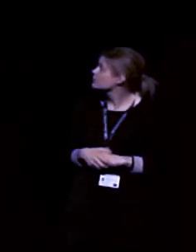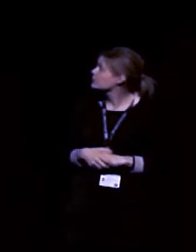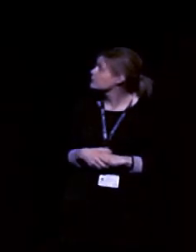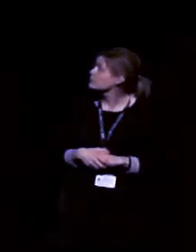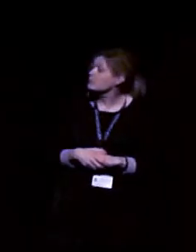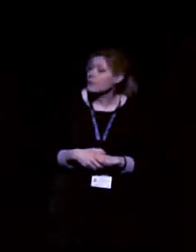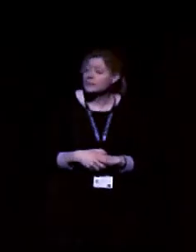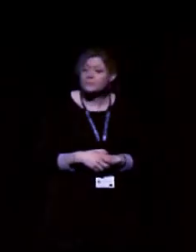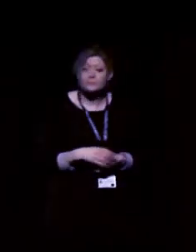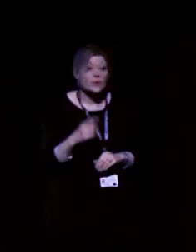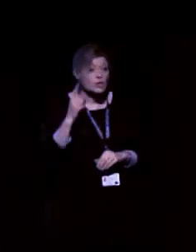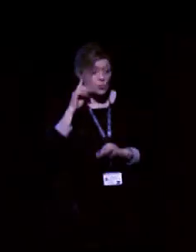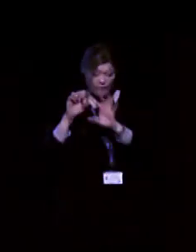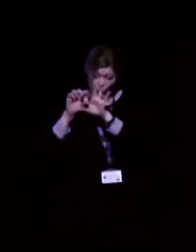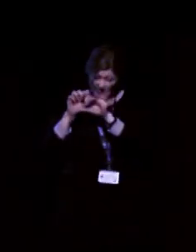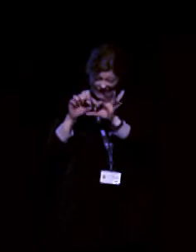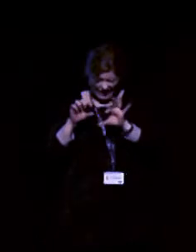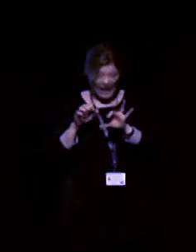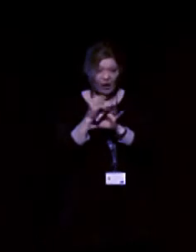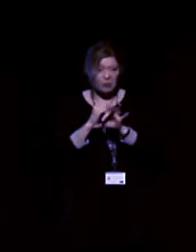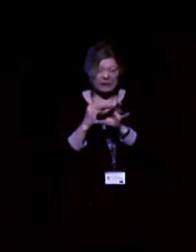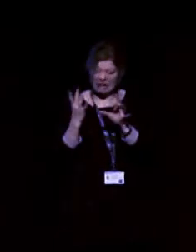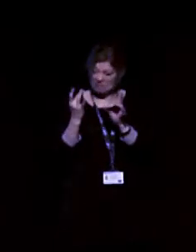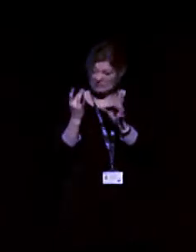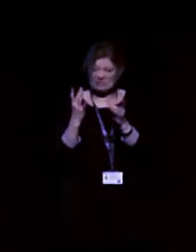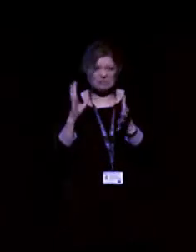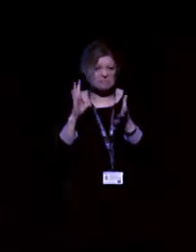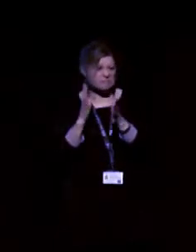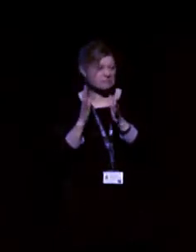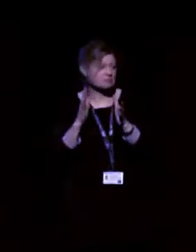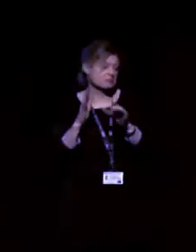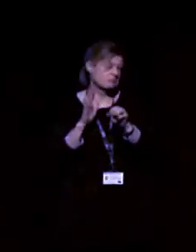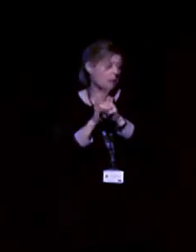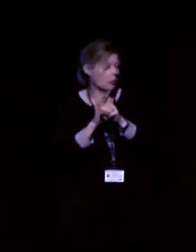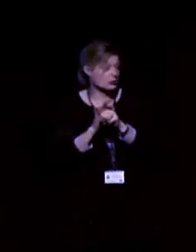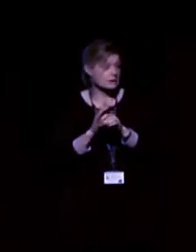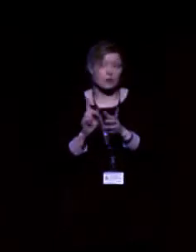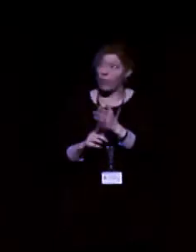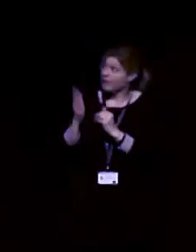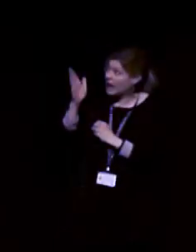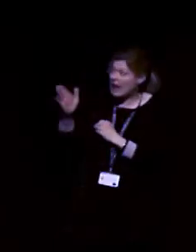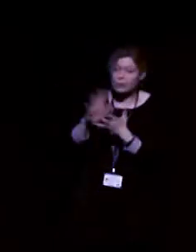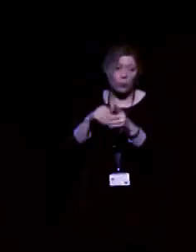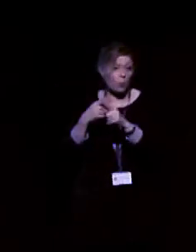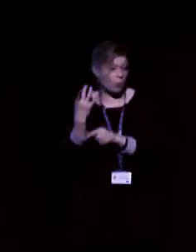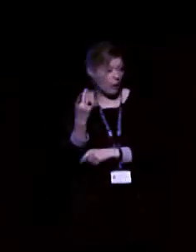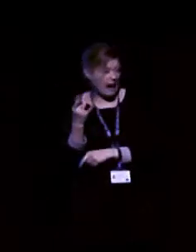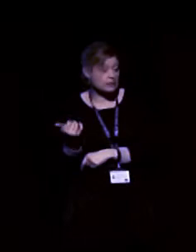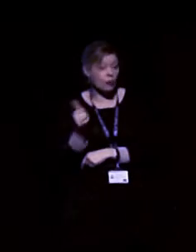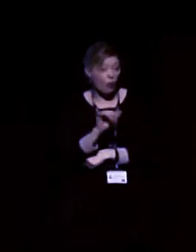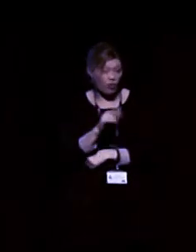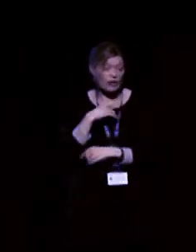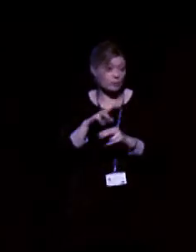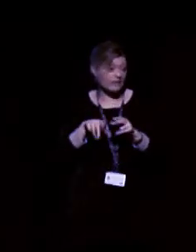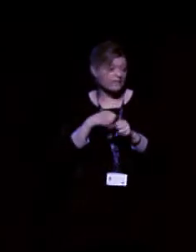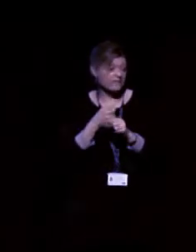So if the ear gets blocked, either from wax, which you see on the left, or from a fungal ear